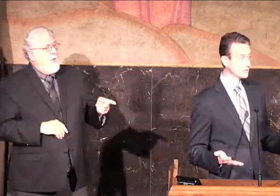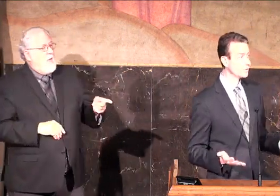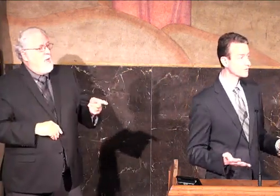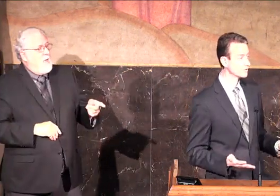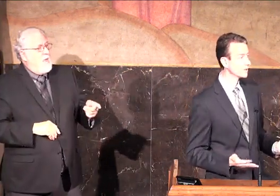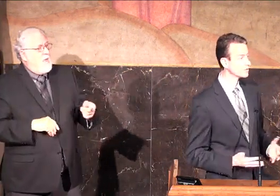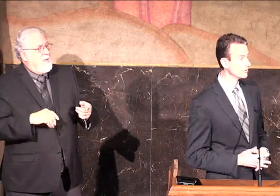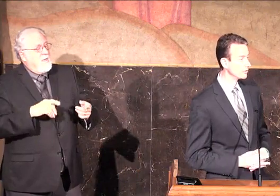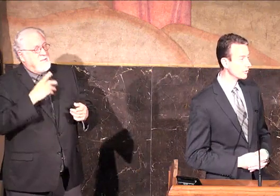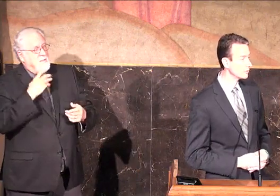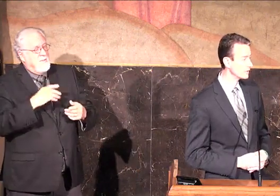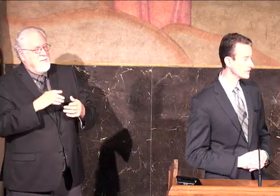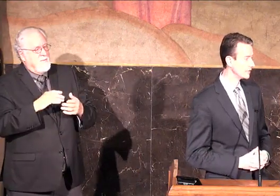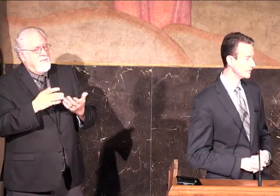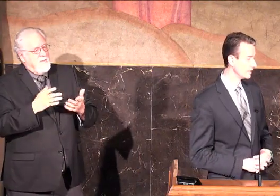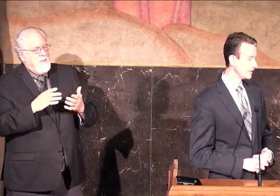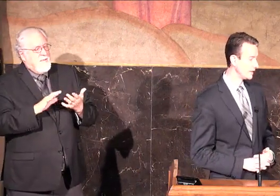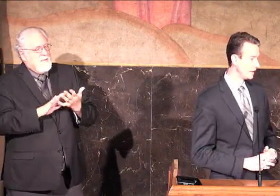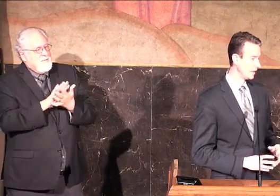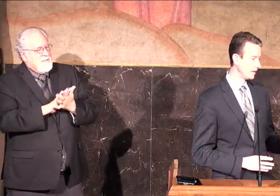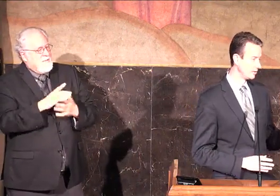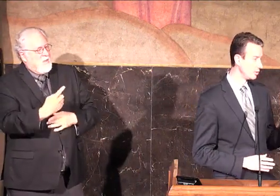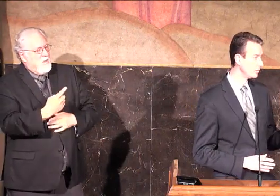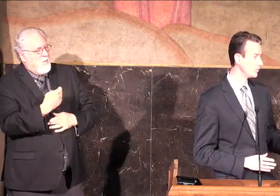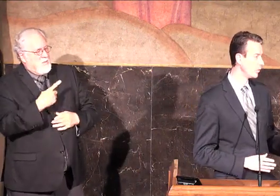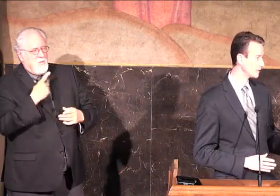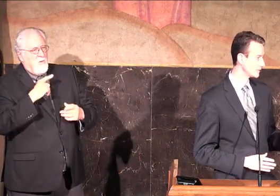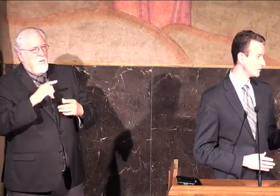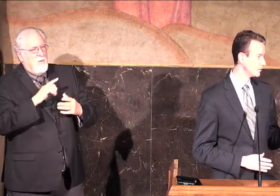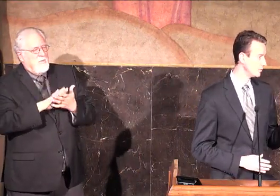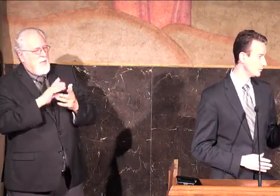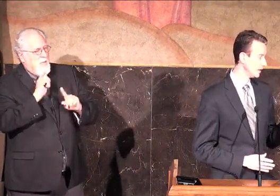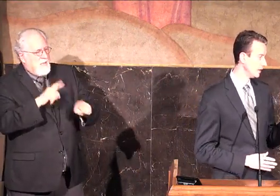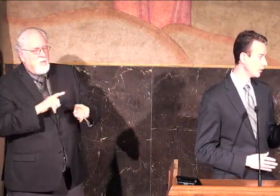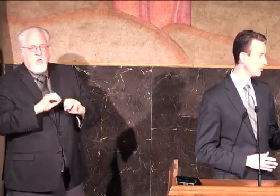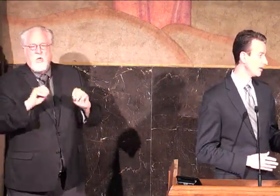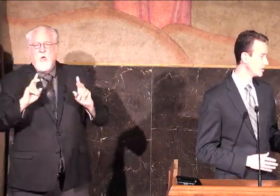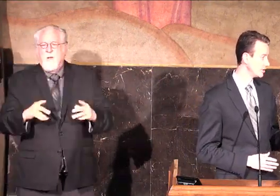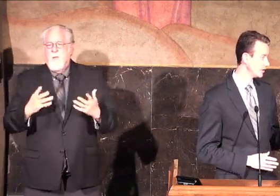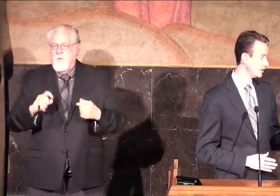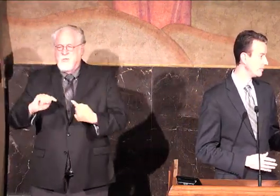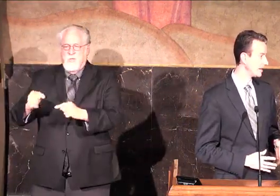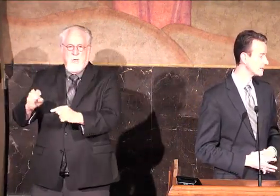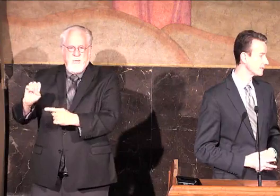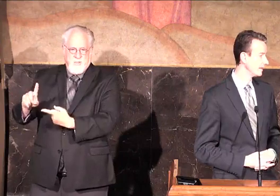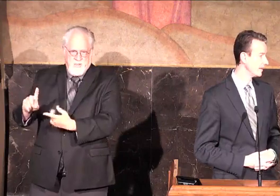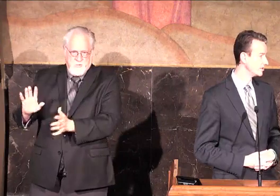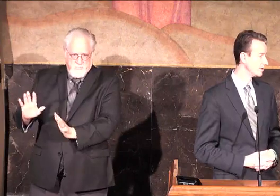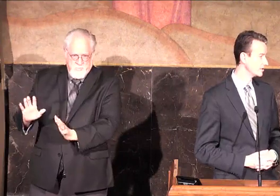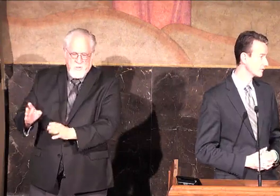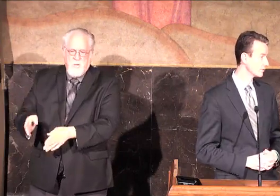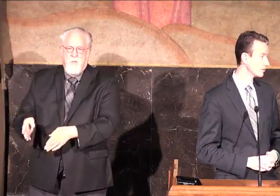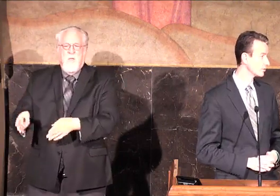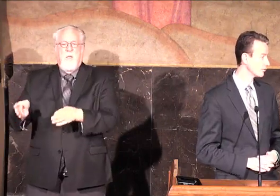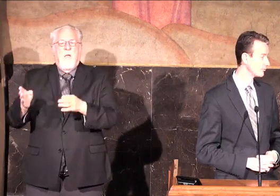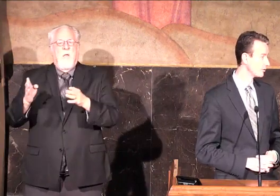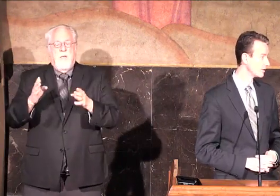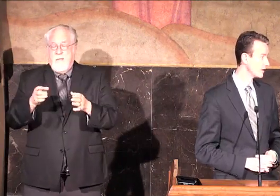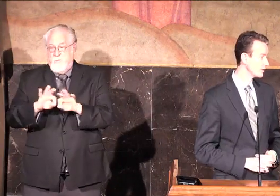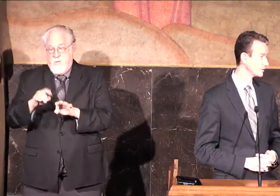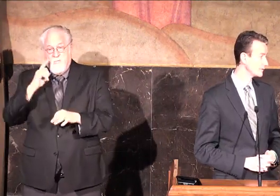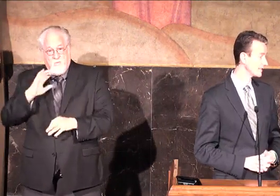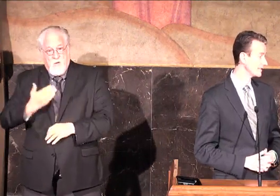a nuanced question or a nuanced answer. I think nobody wants to hurt education and impact education. It's really critical